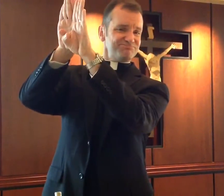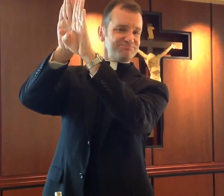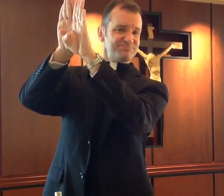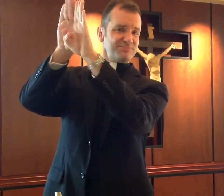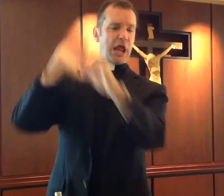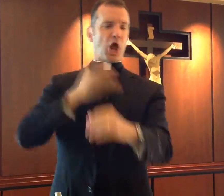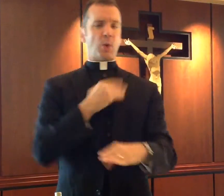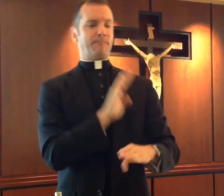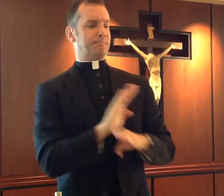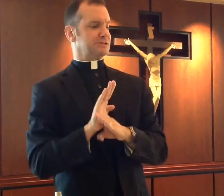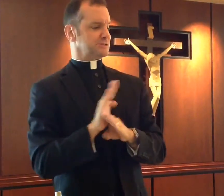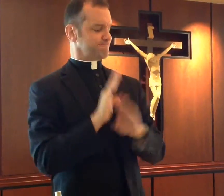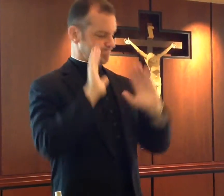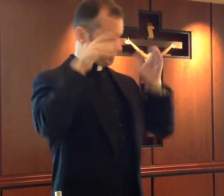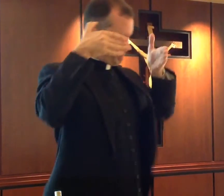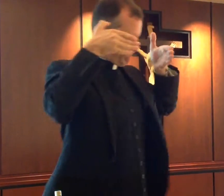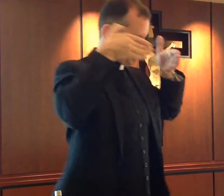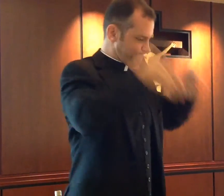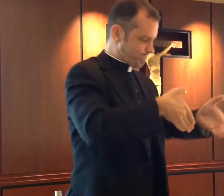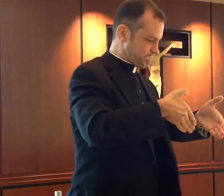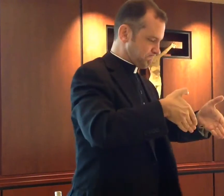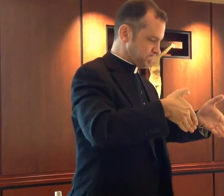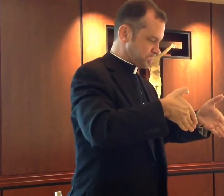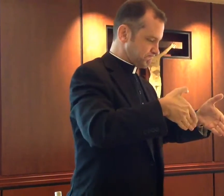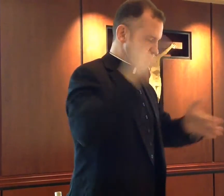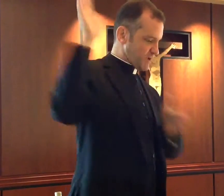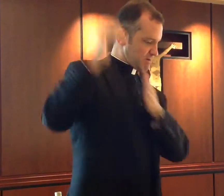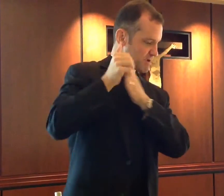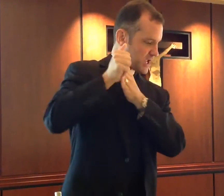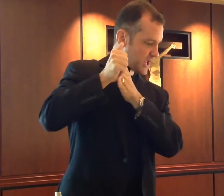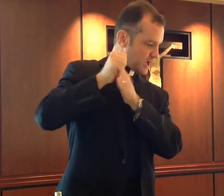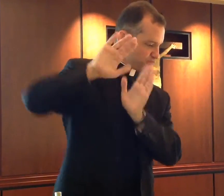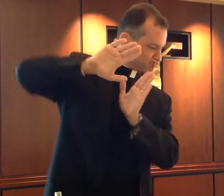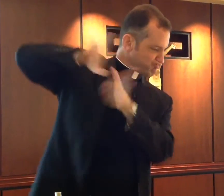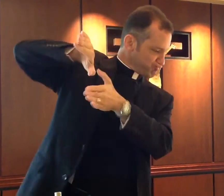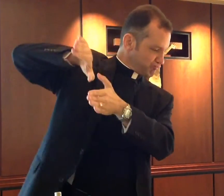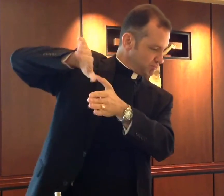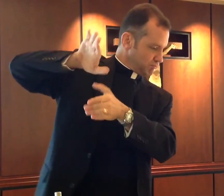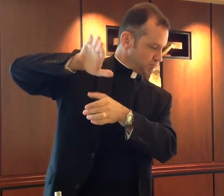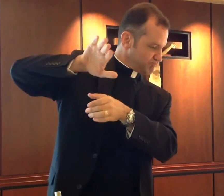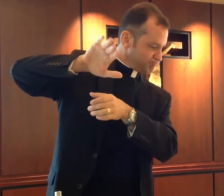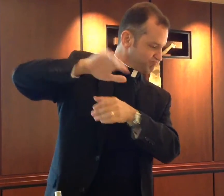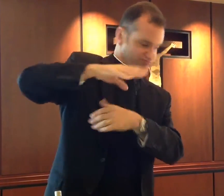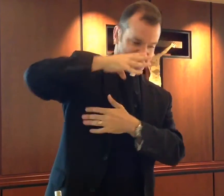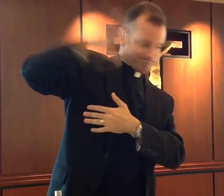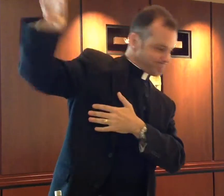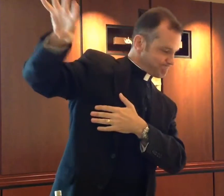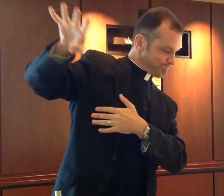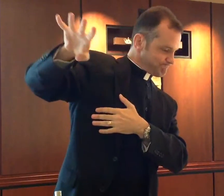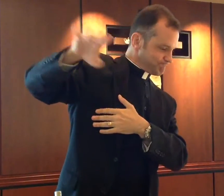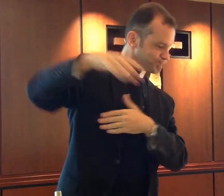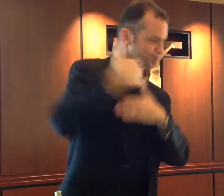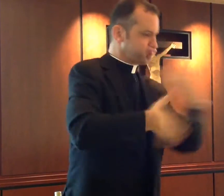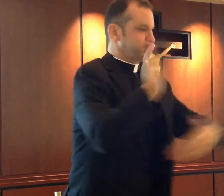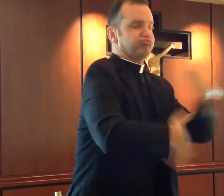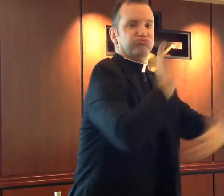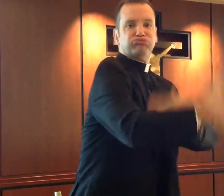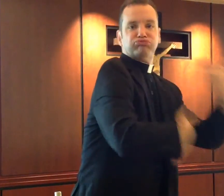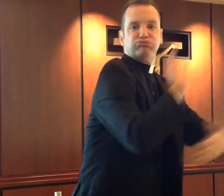If we simply shut the door on God, stay focused on ourselves and our busy lives, and do not allow God to guide us, we completely ignore